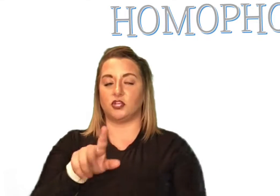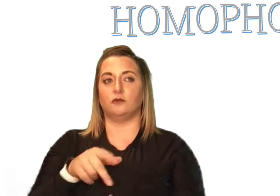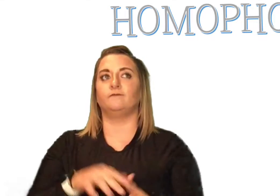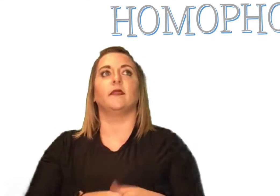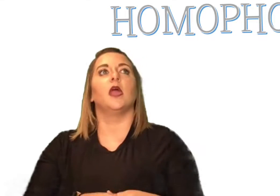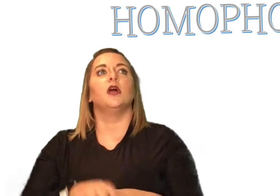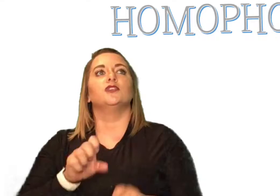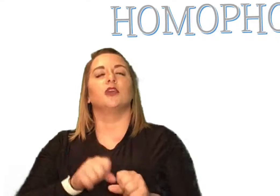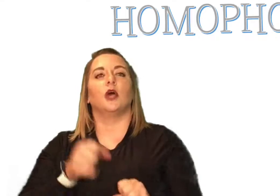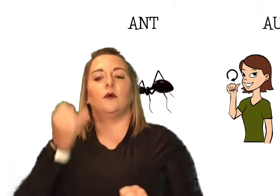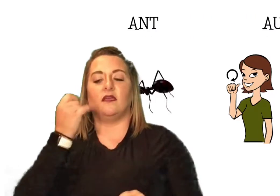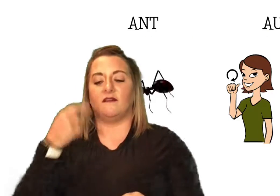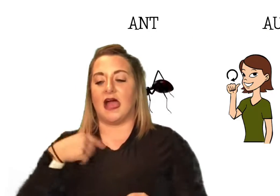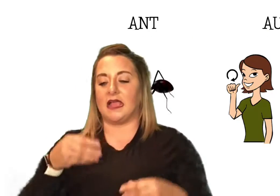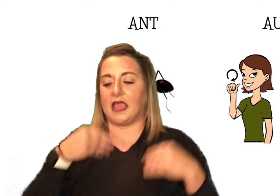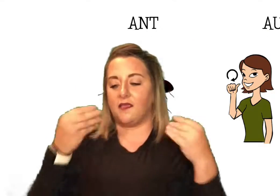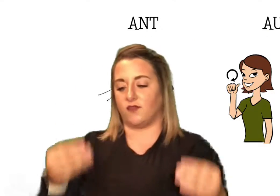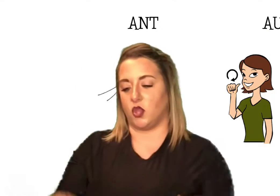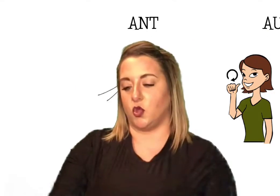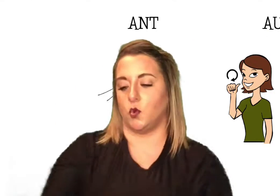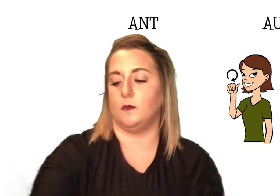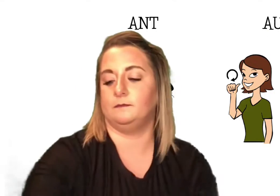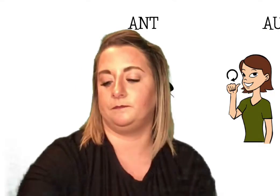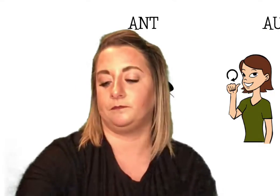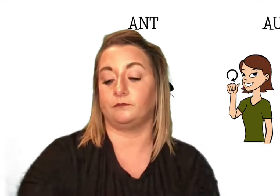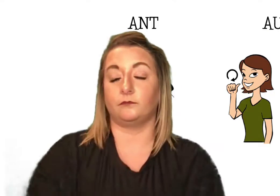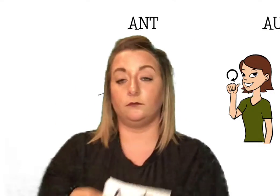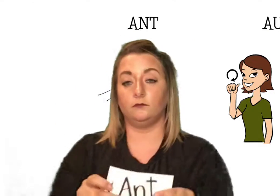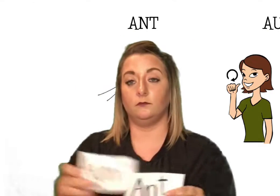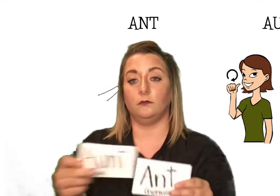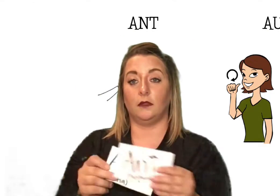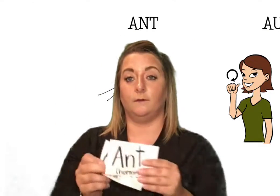out of the two. So if I gave you